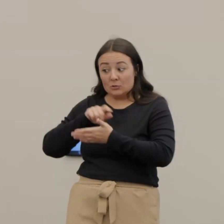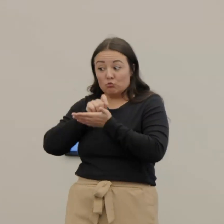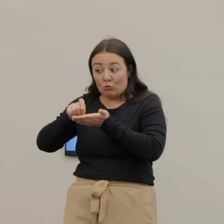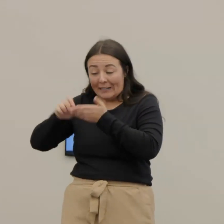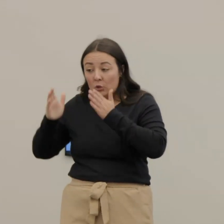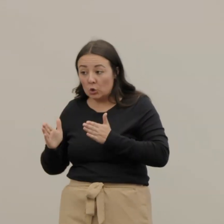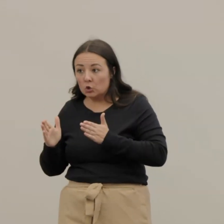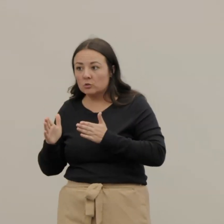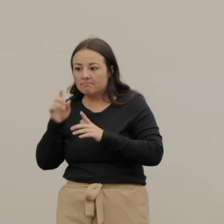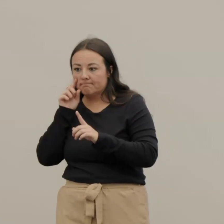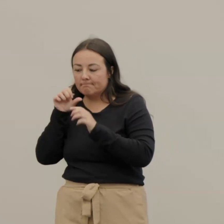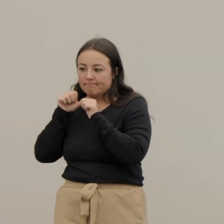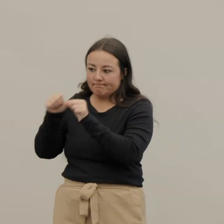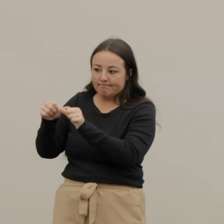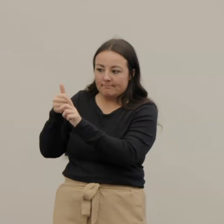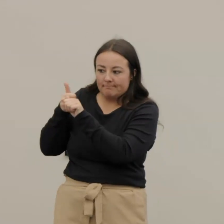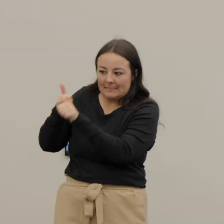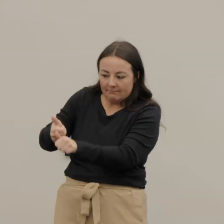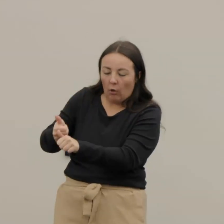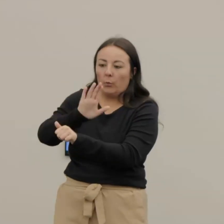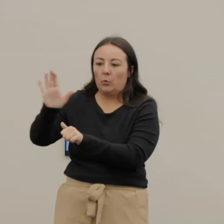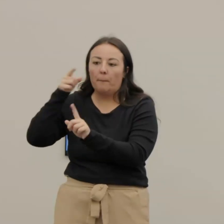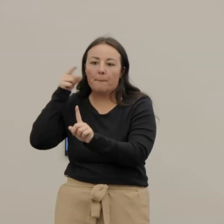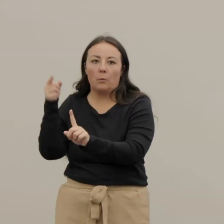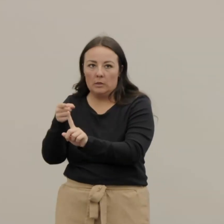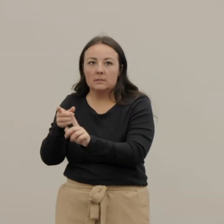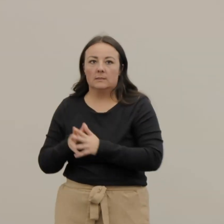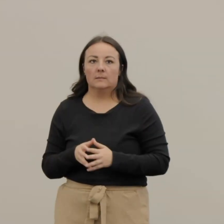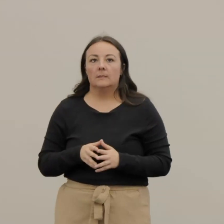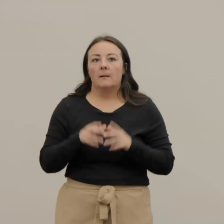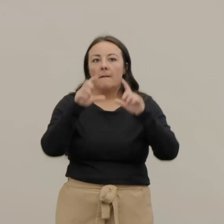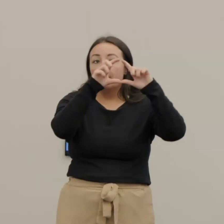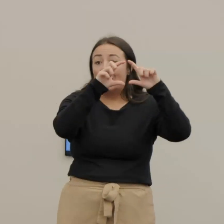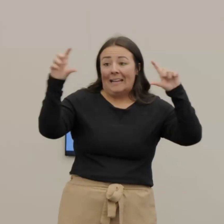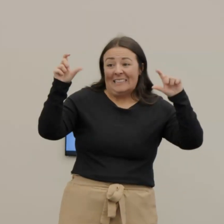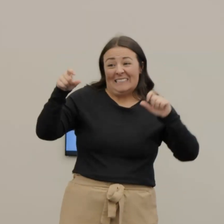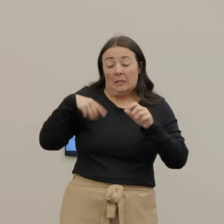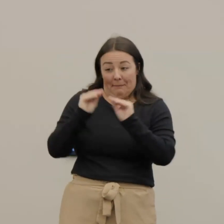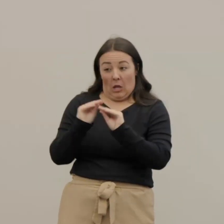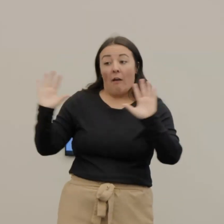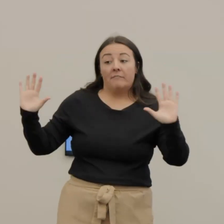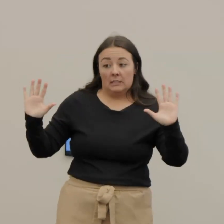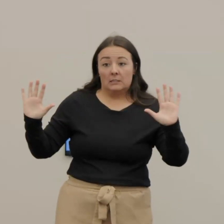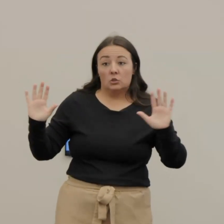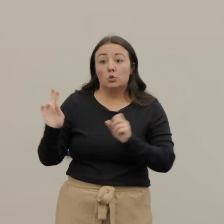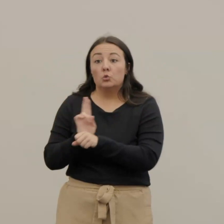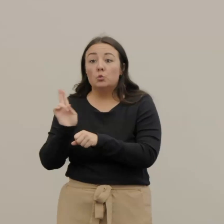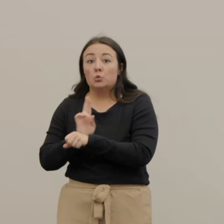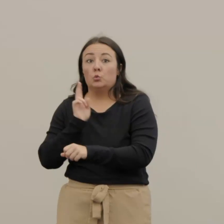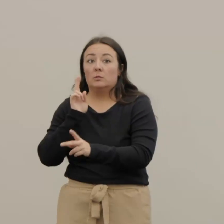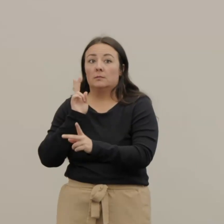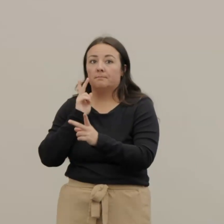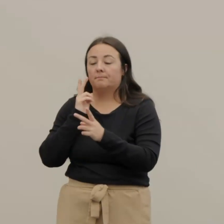your heading levels obvious with the visual size and use the visitors'